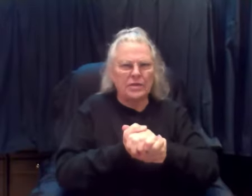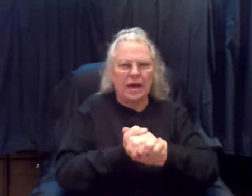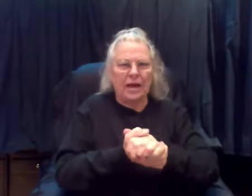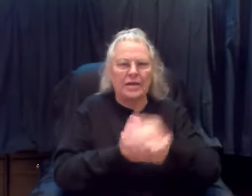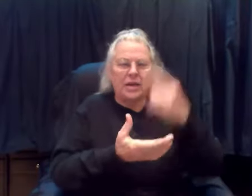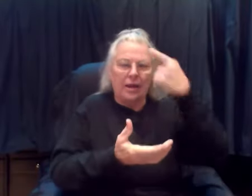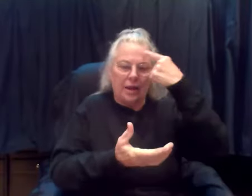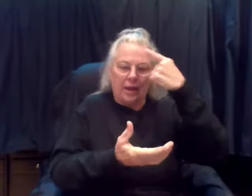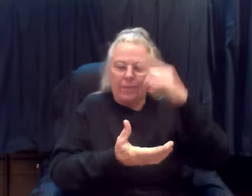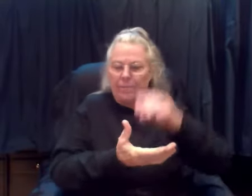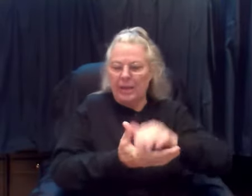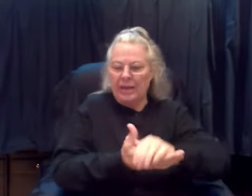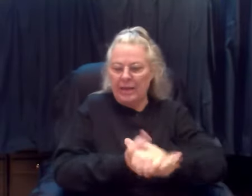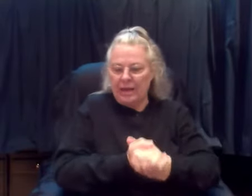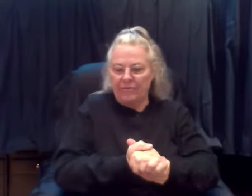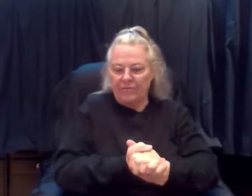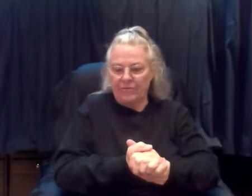tight. Believe.